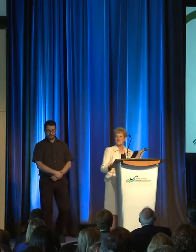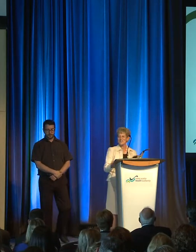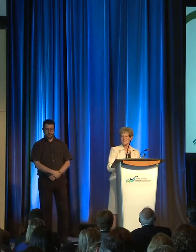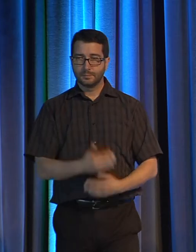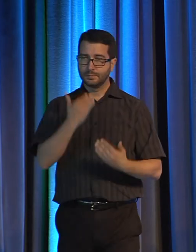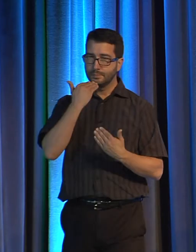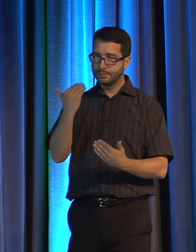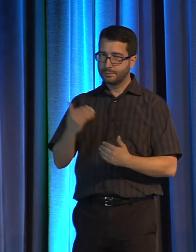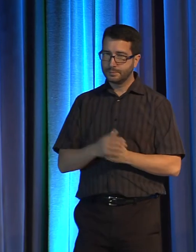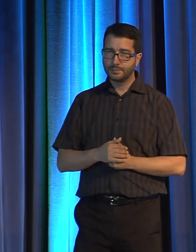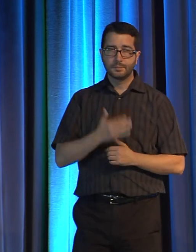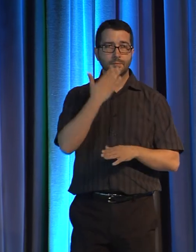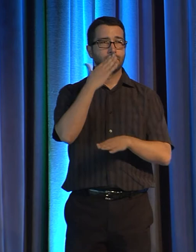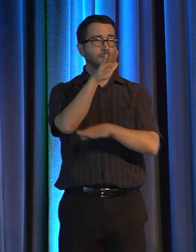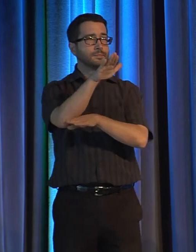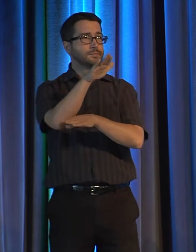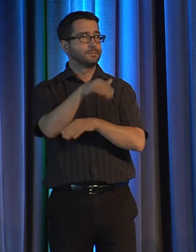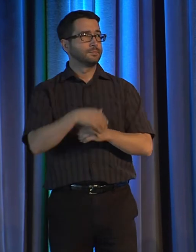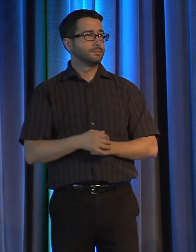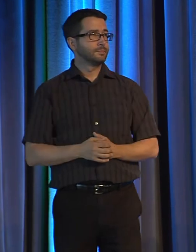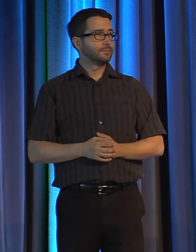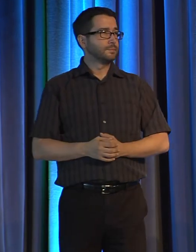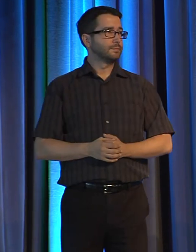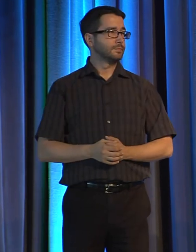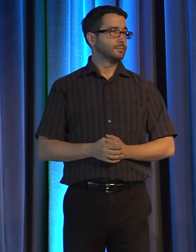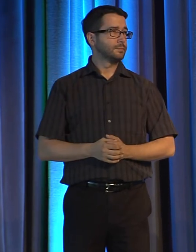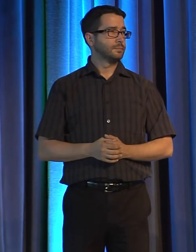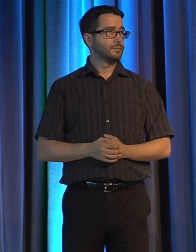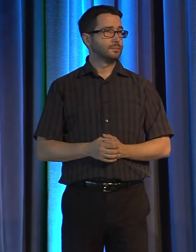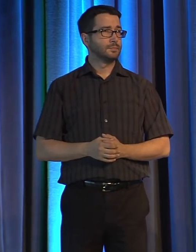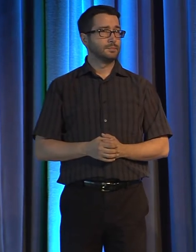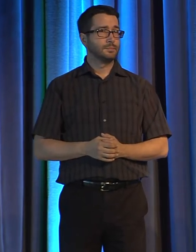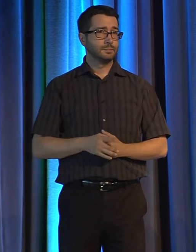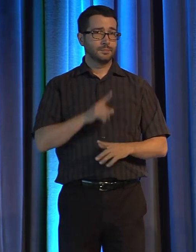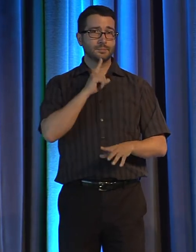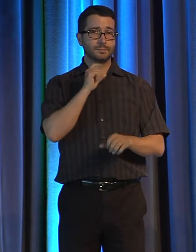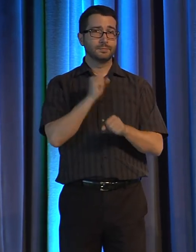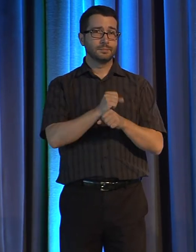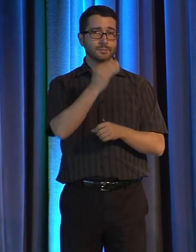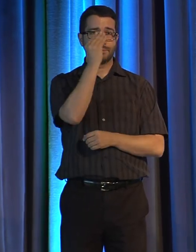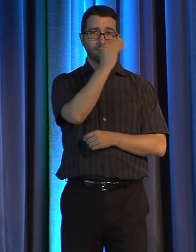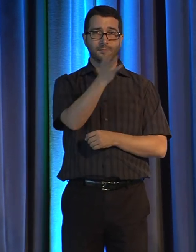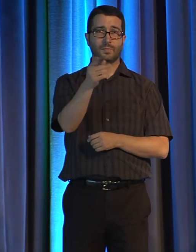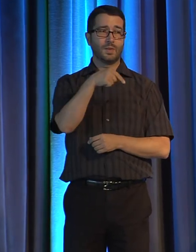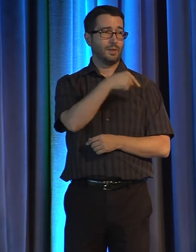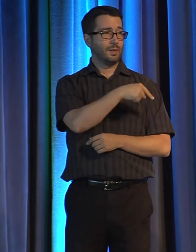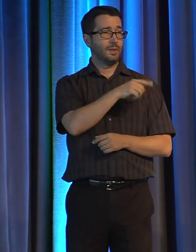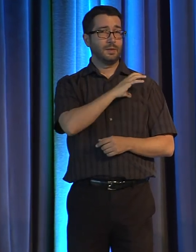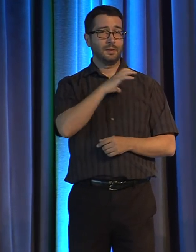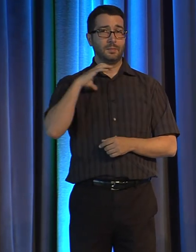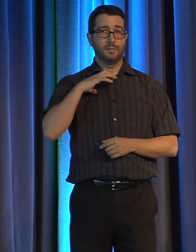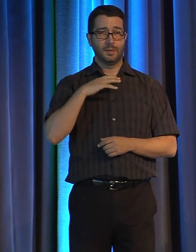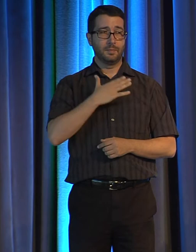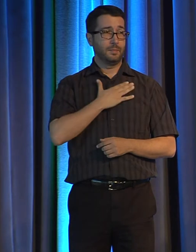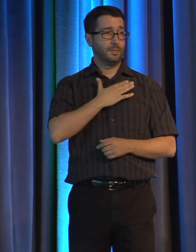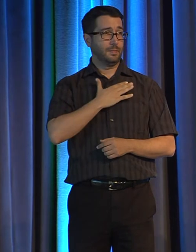Thank you, Frank, and good afternoon. And just so you know, this is everyone's favorite committee to sit on.